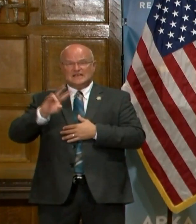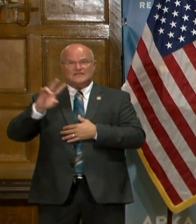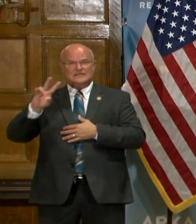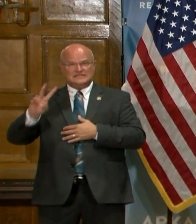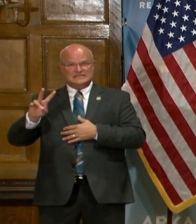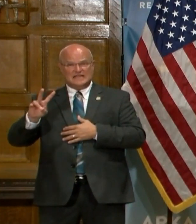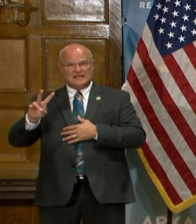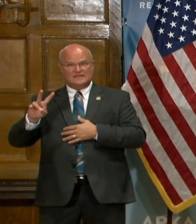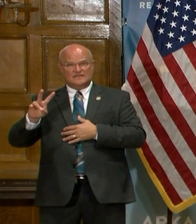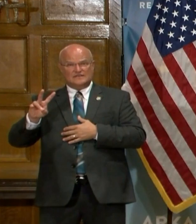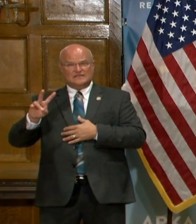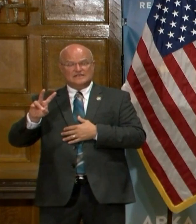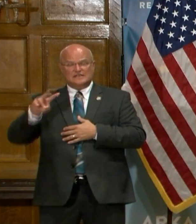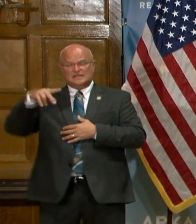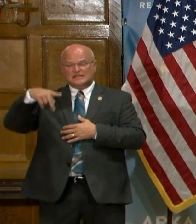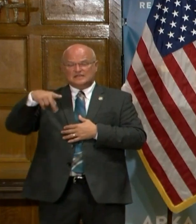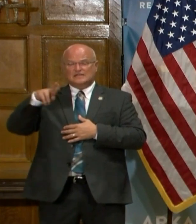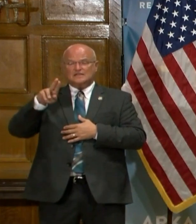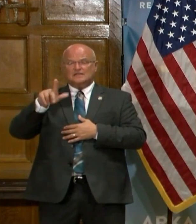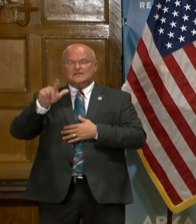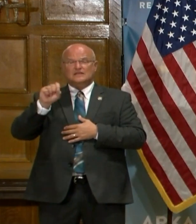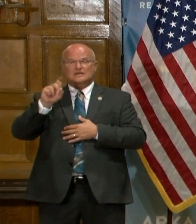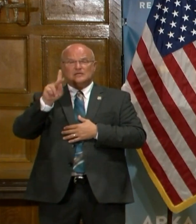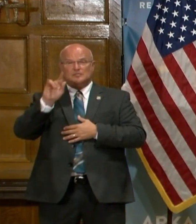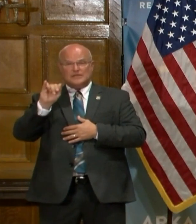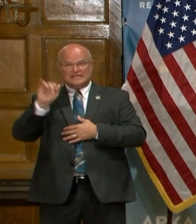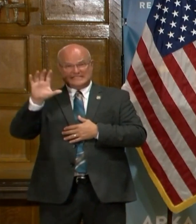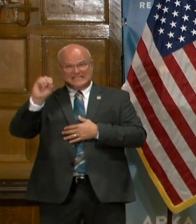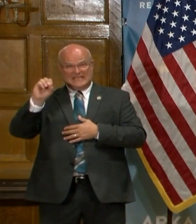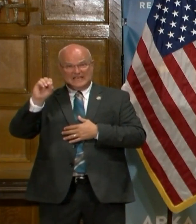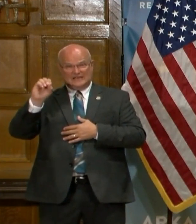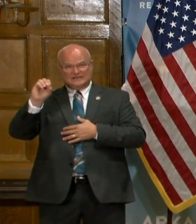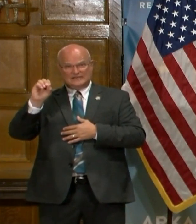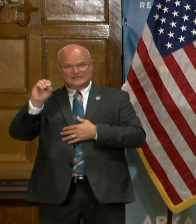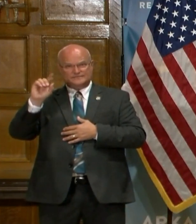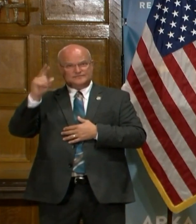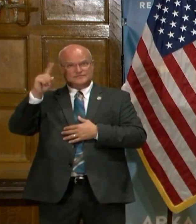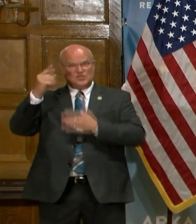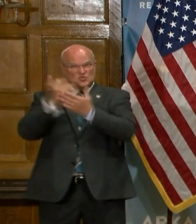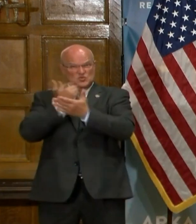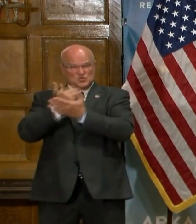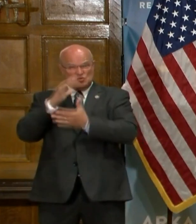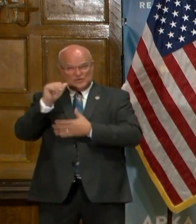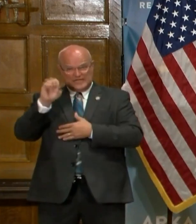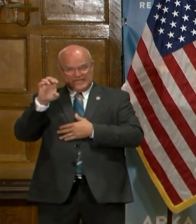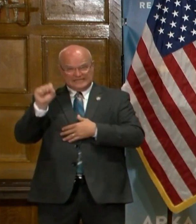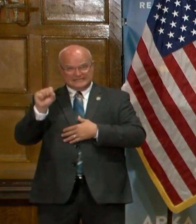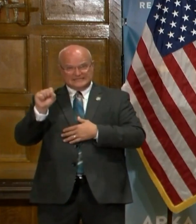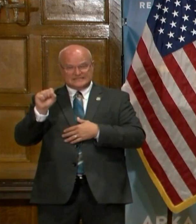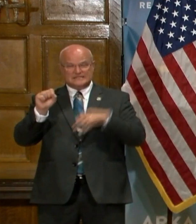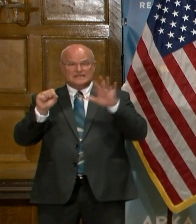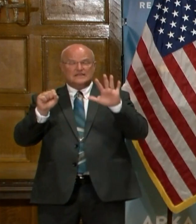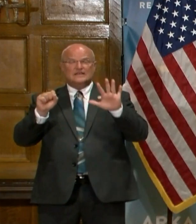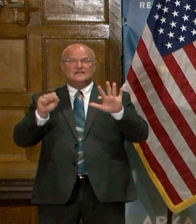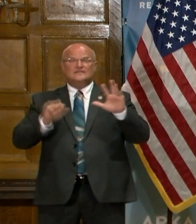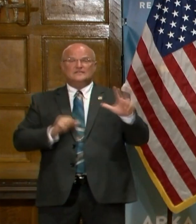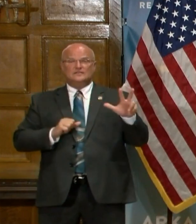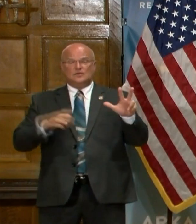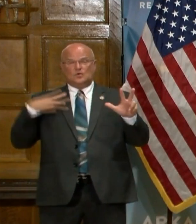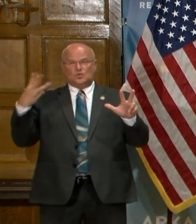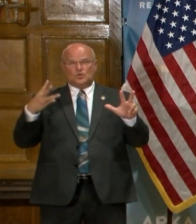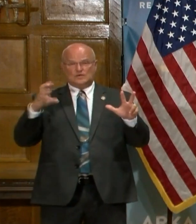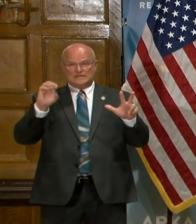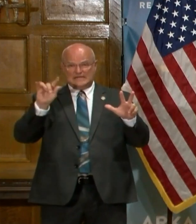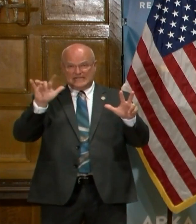77 in Pulaski County, which is the number one county in terms of new cases, 53 in